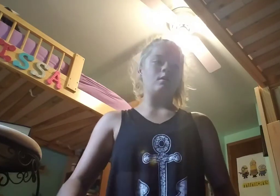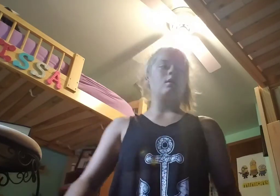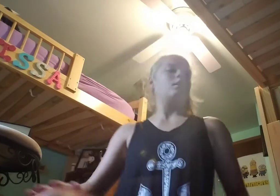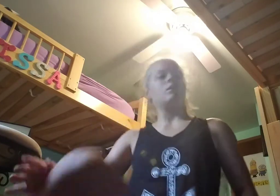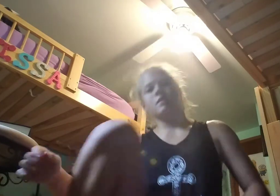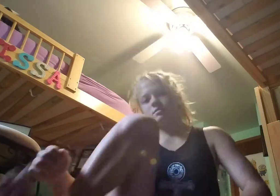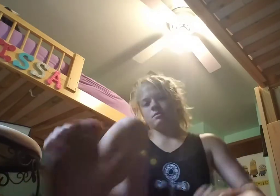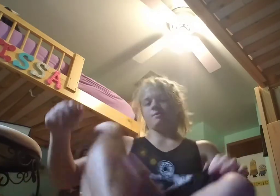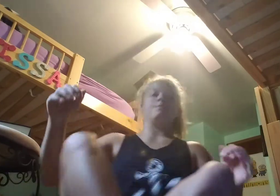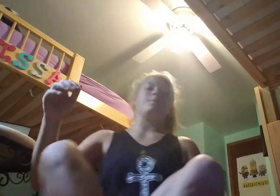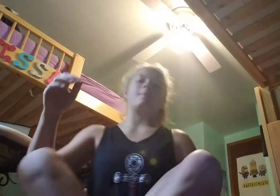Okay, so